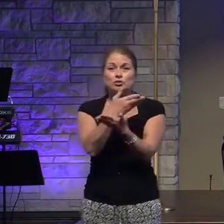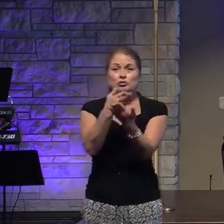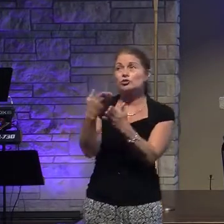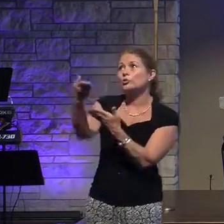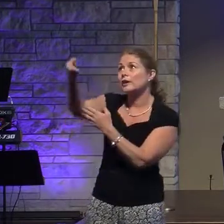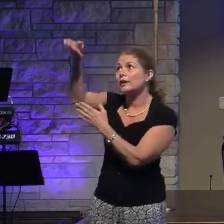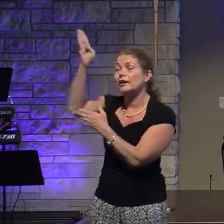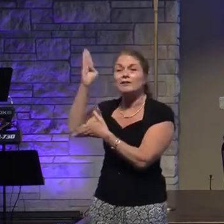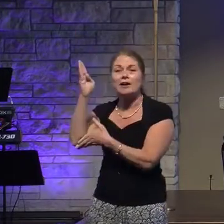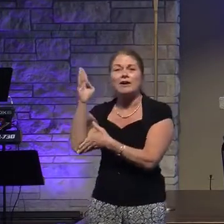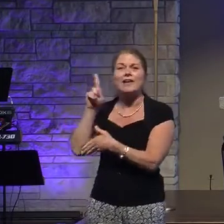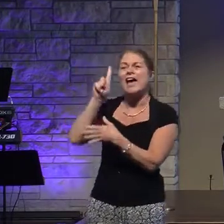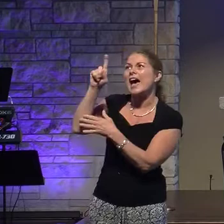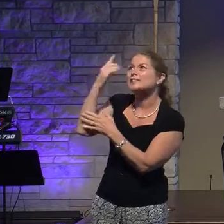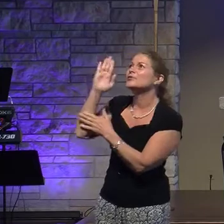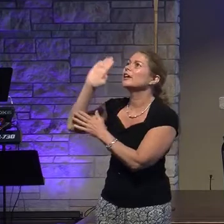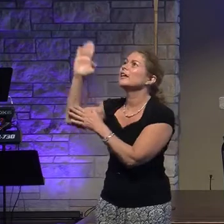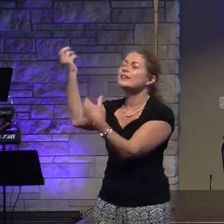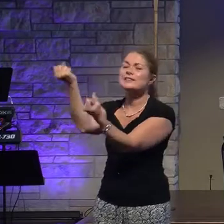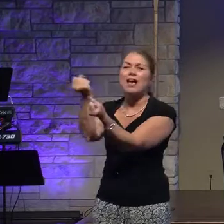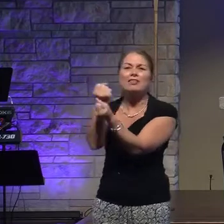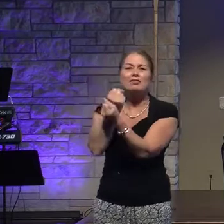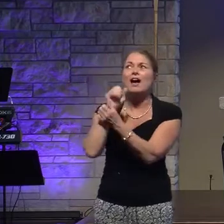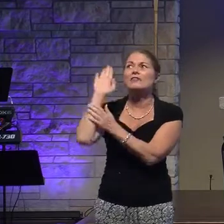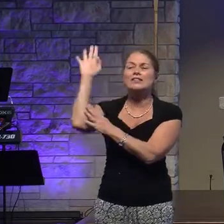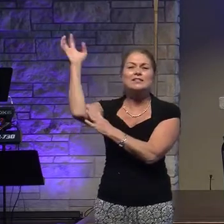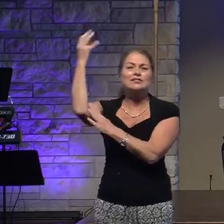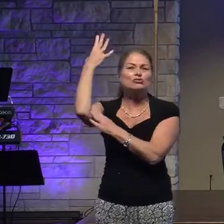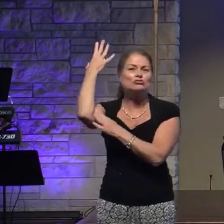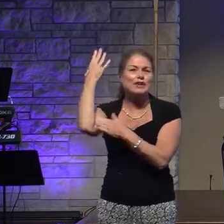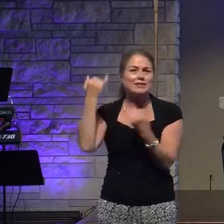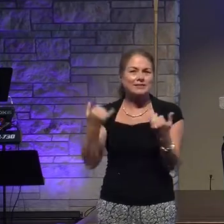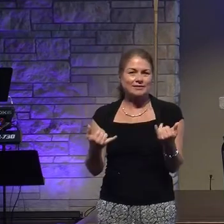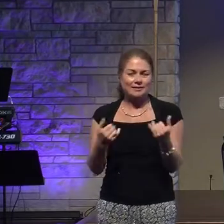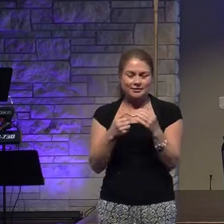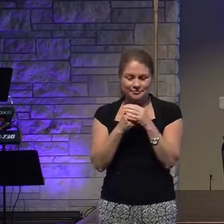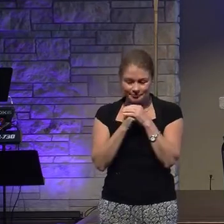him. Ask for his love and his grace in this time.